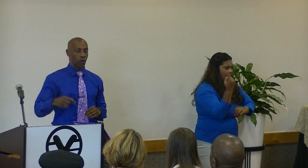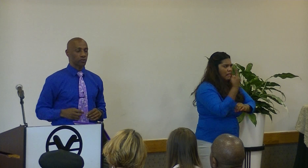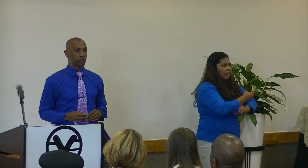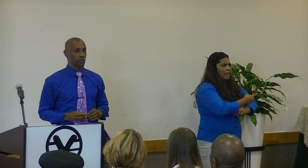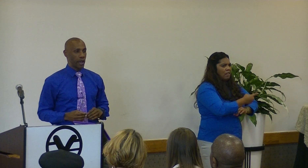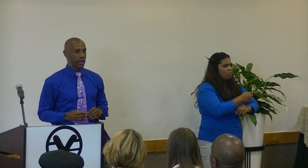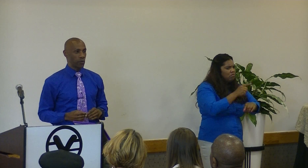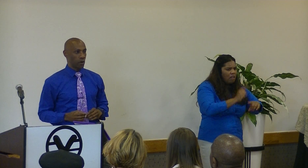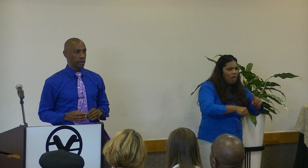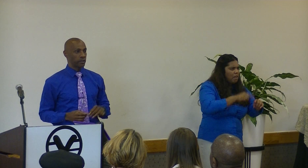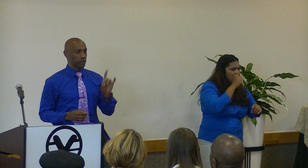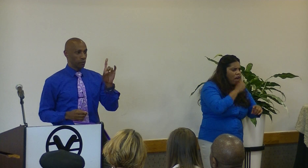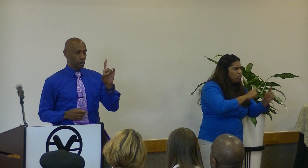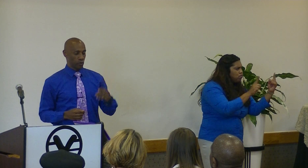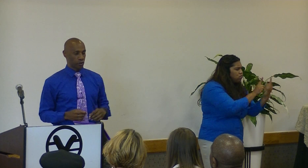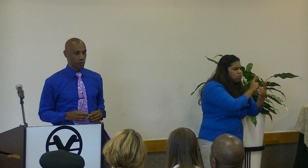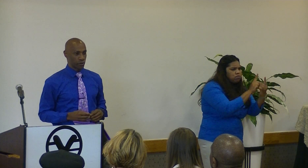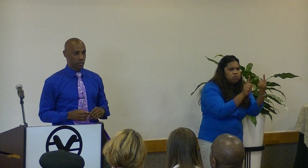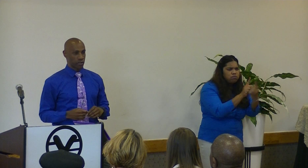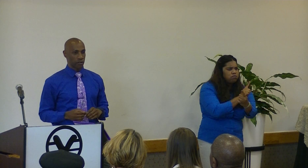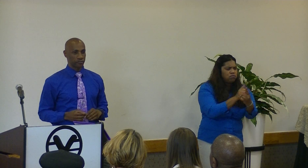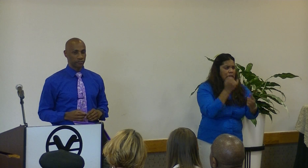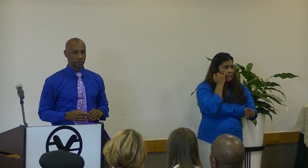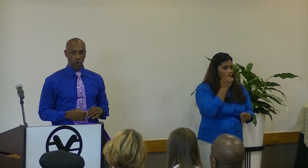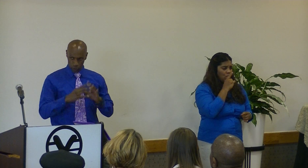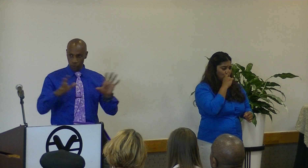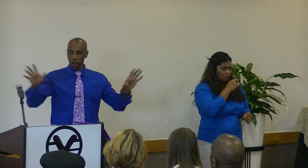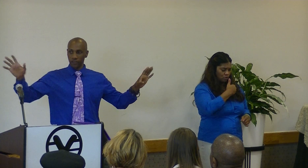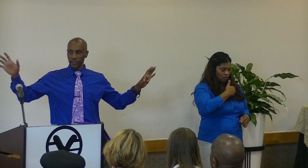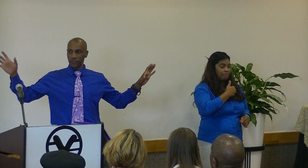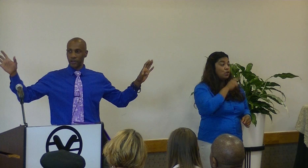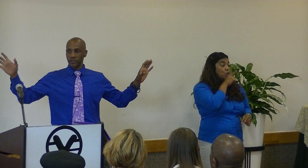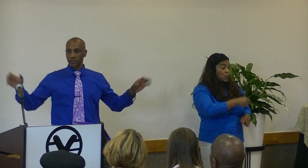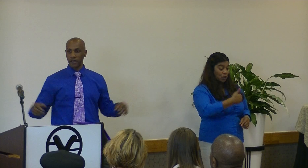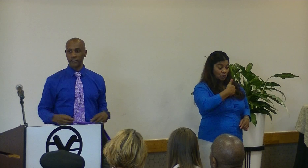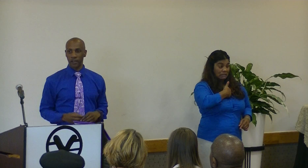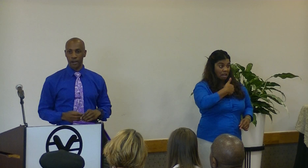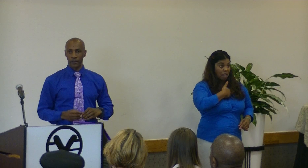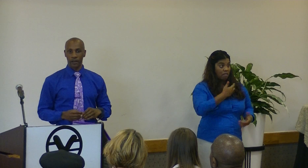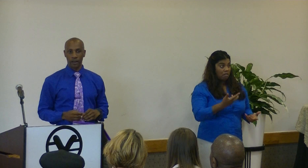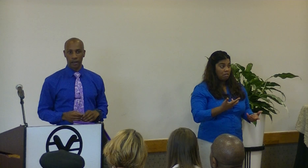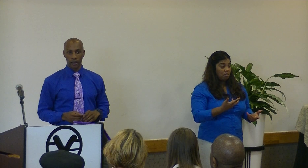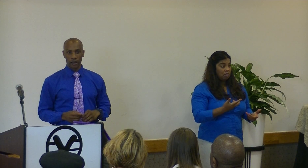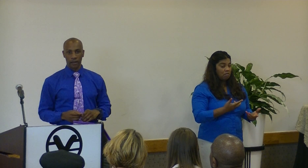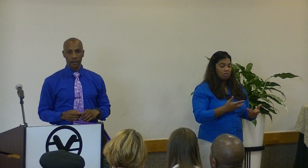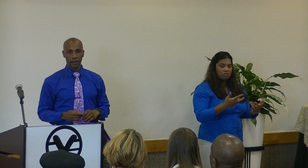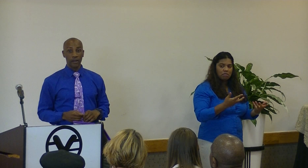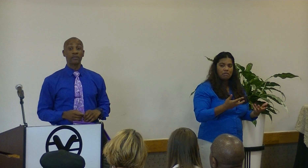be false to anyone when you are true to yourself. What do all of these phrases have in common?